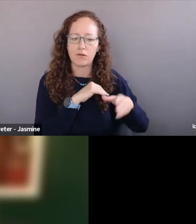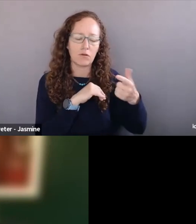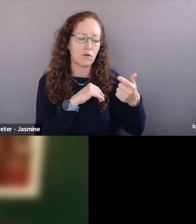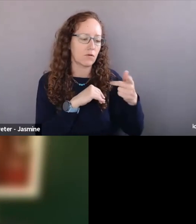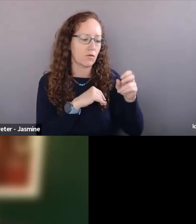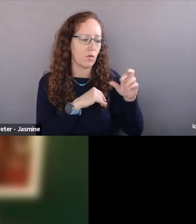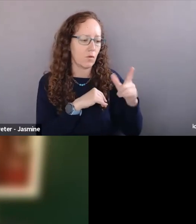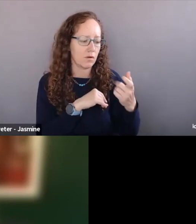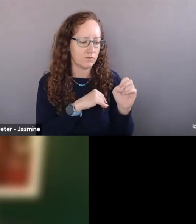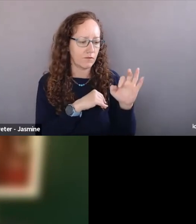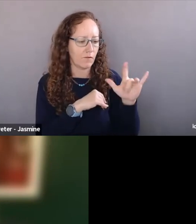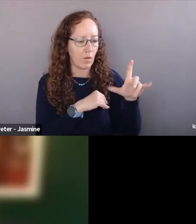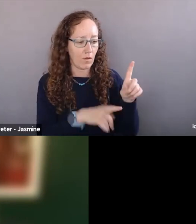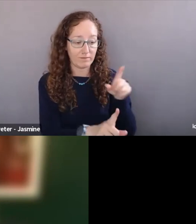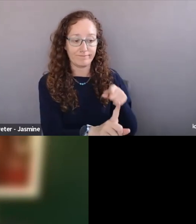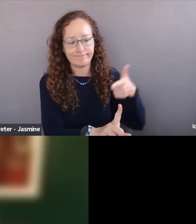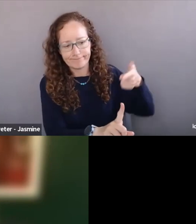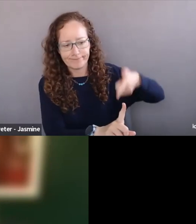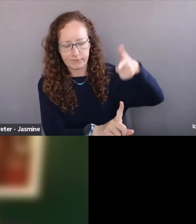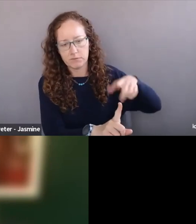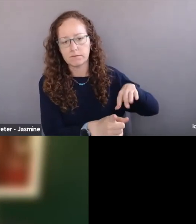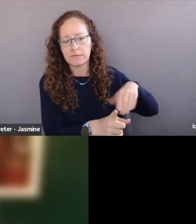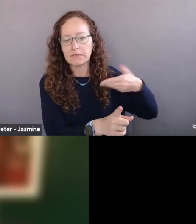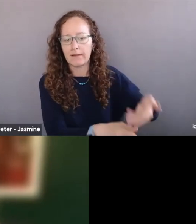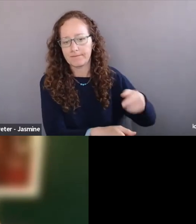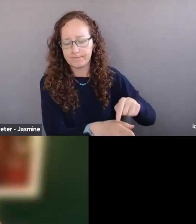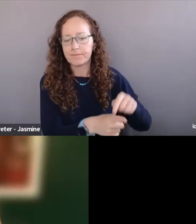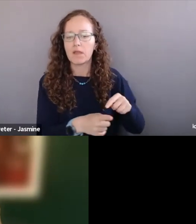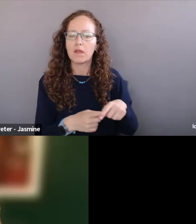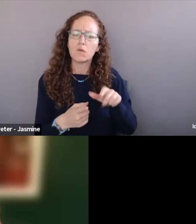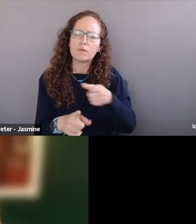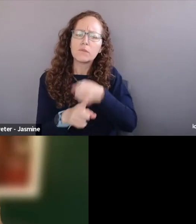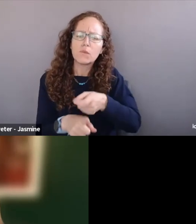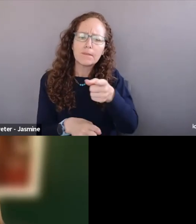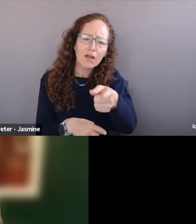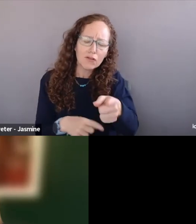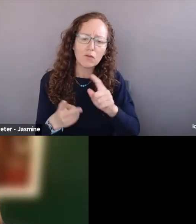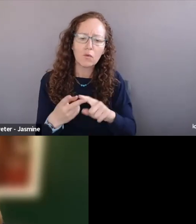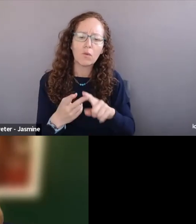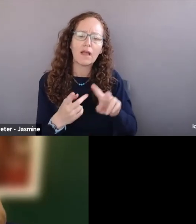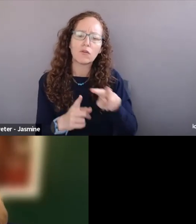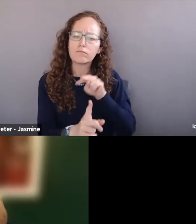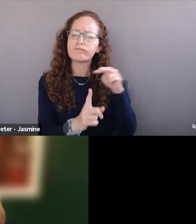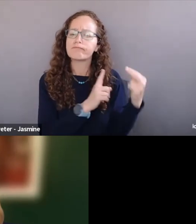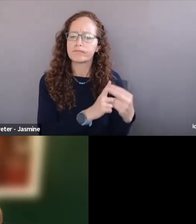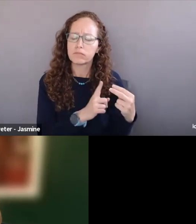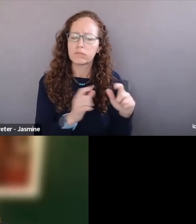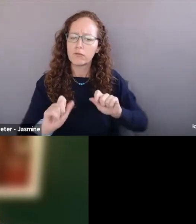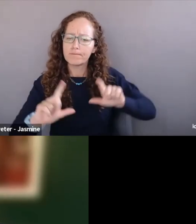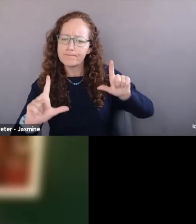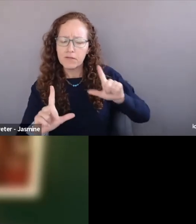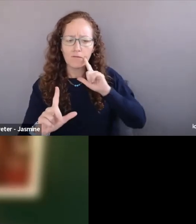but shift your point of view as a leader? You know, I had left New York Public Radio by the time,